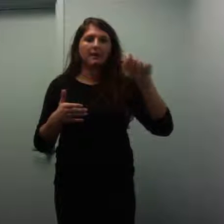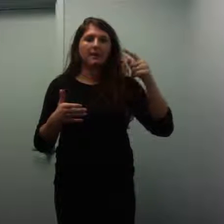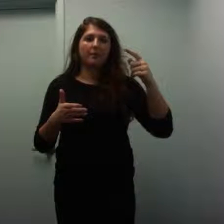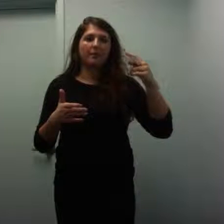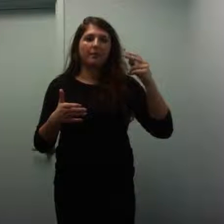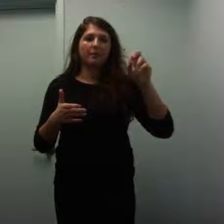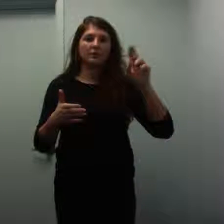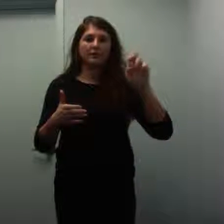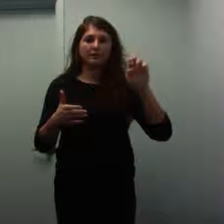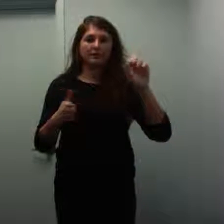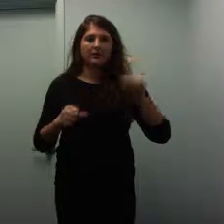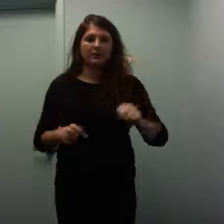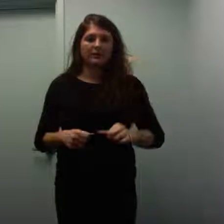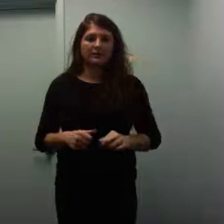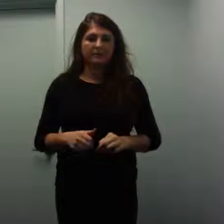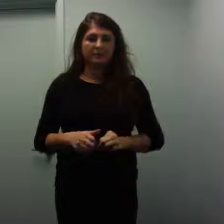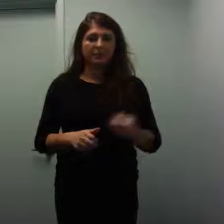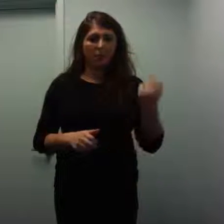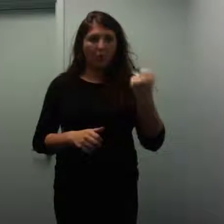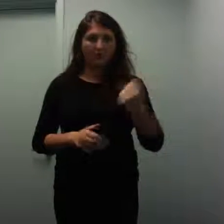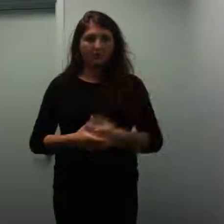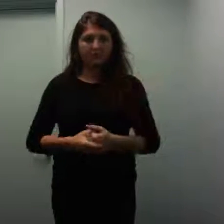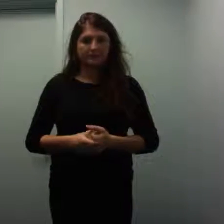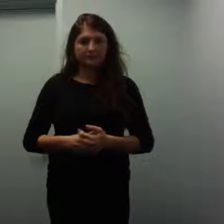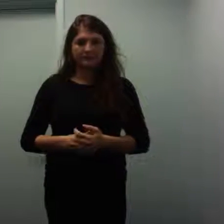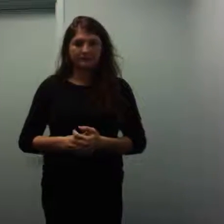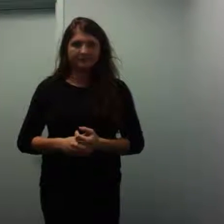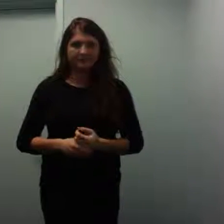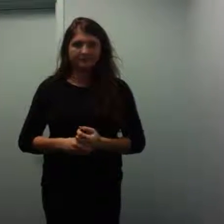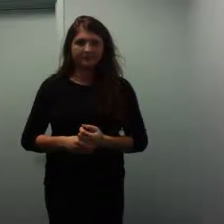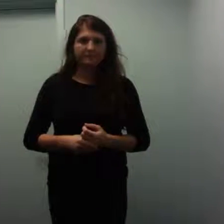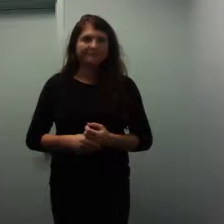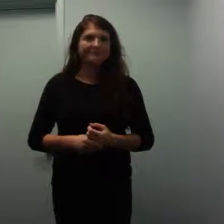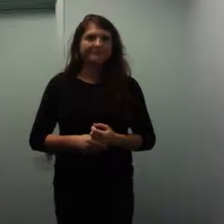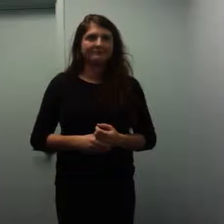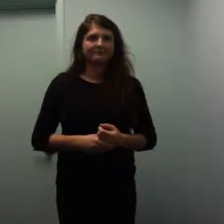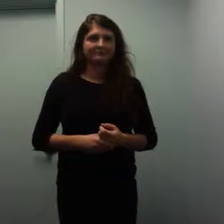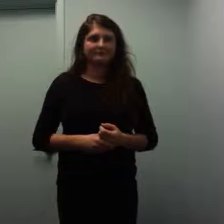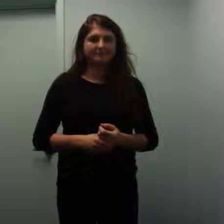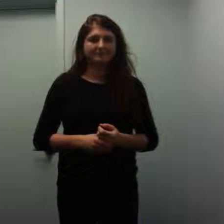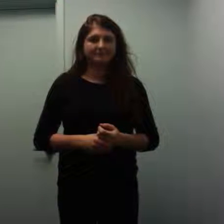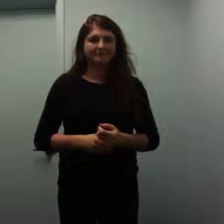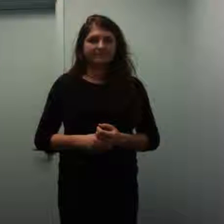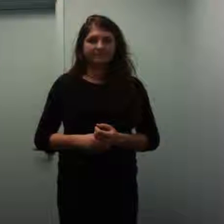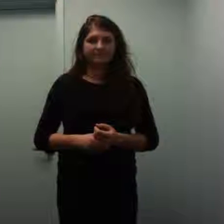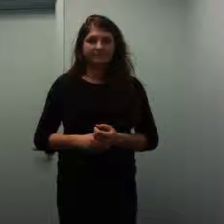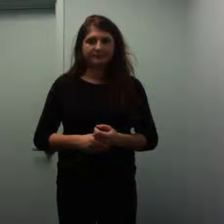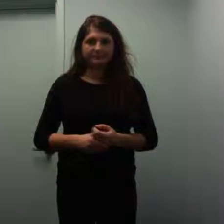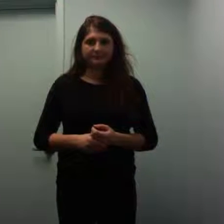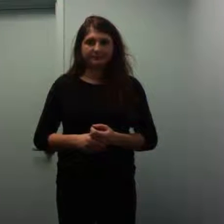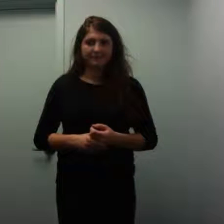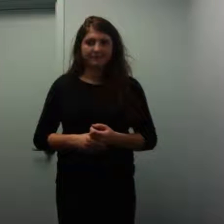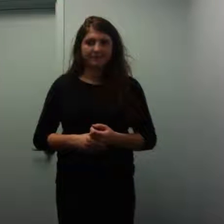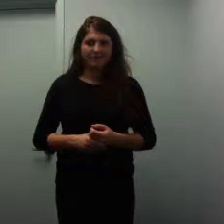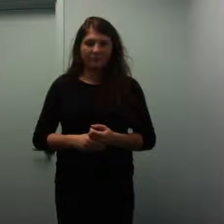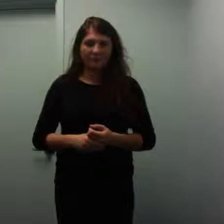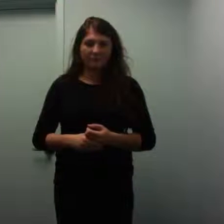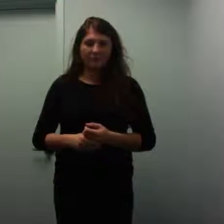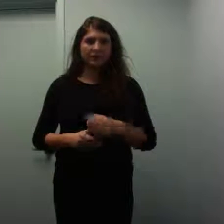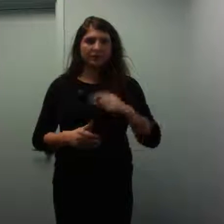Term you're all familiar with, you've heard several times, I'm sure, humidity. Very simply put, water vapor